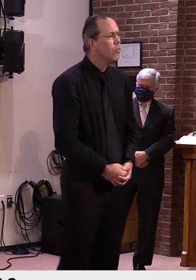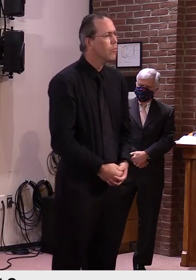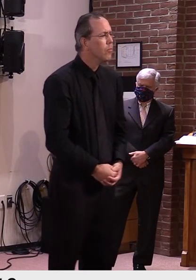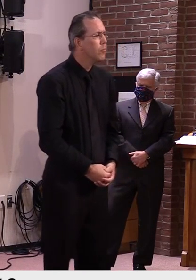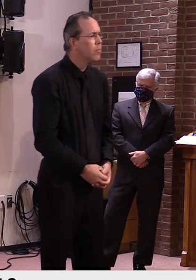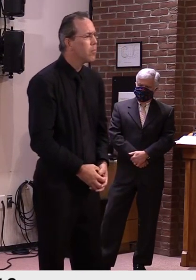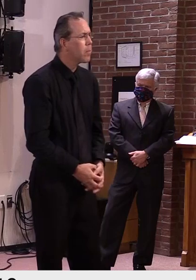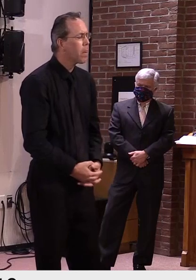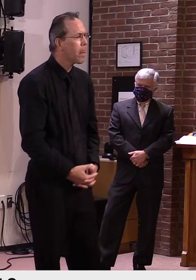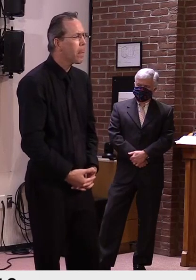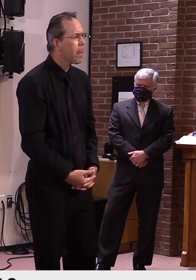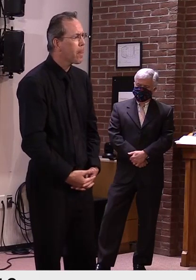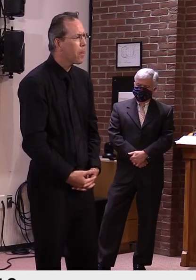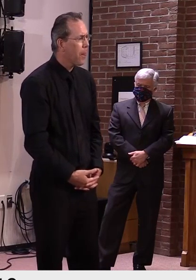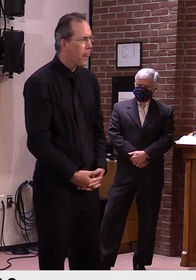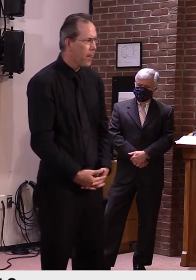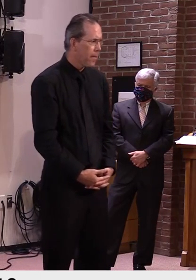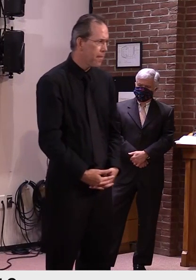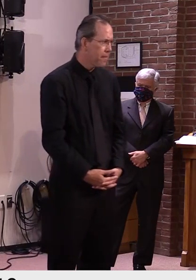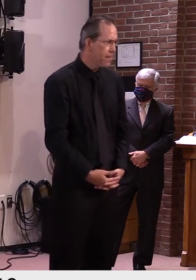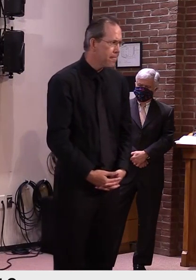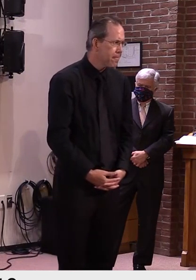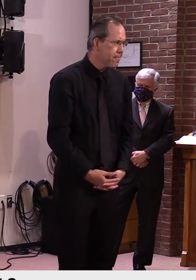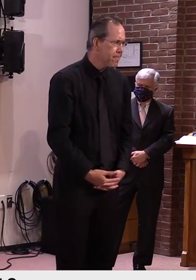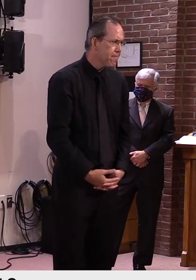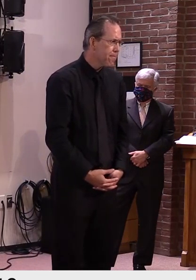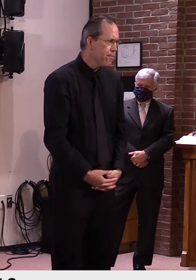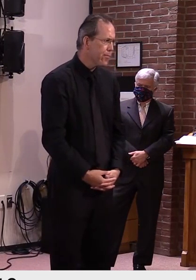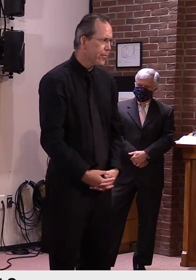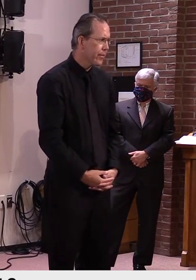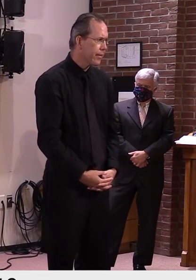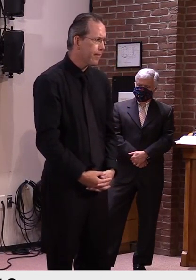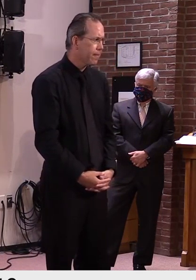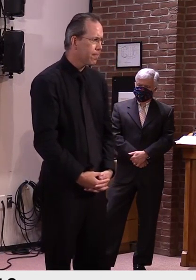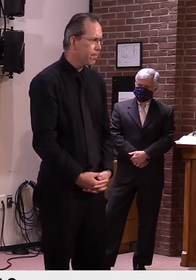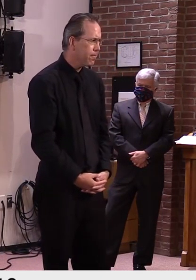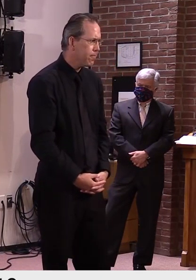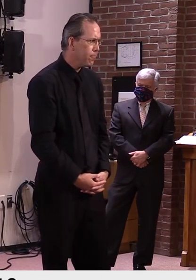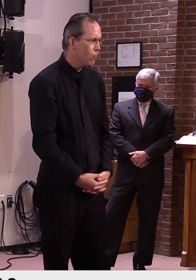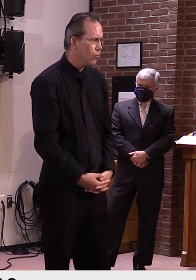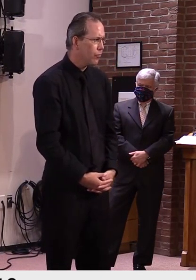September 8th is that children must wear masks even while wearing playing sports.